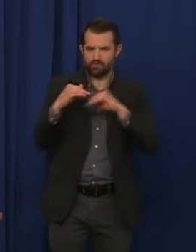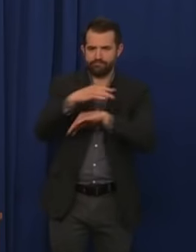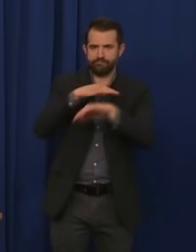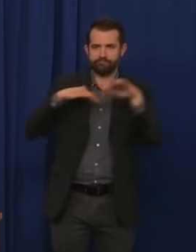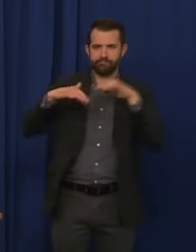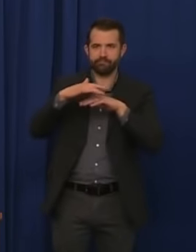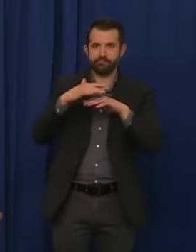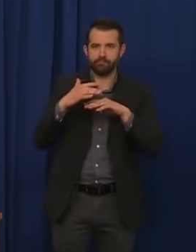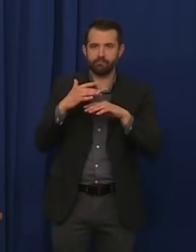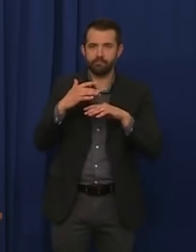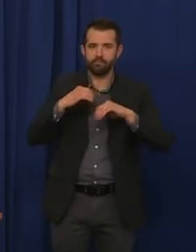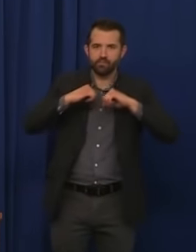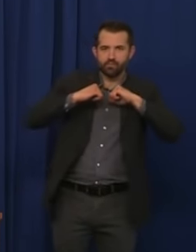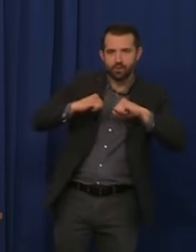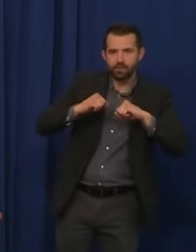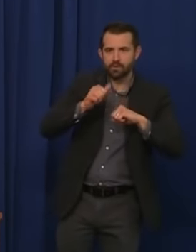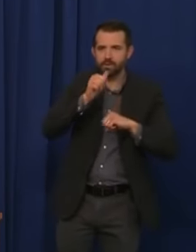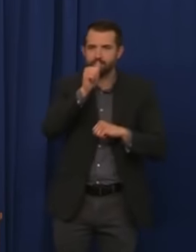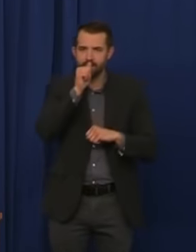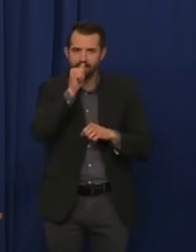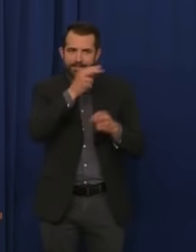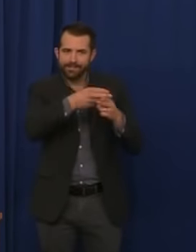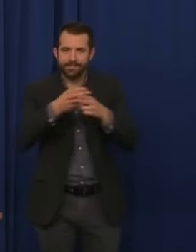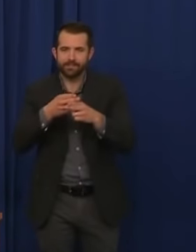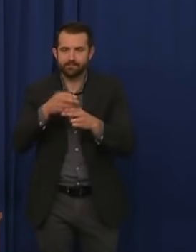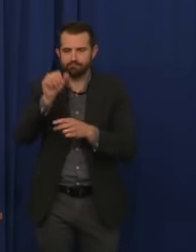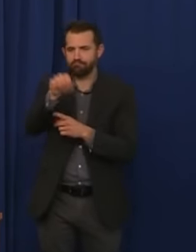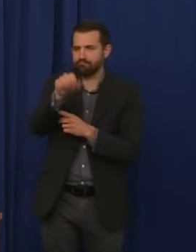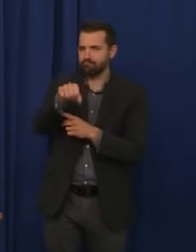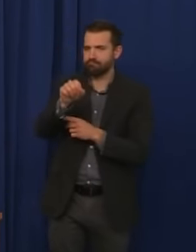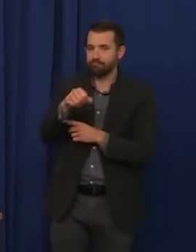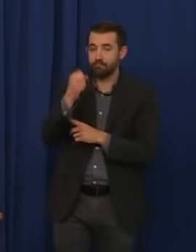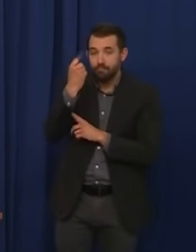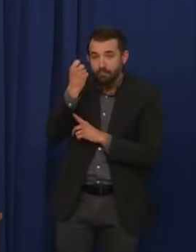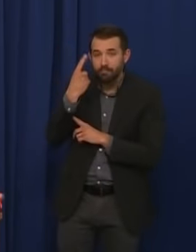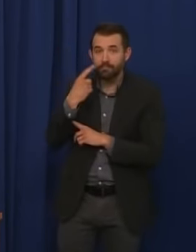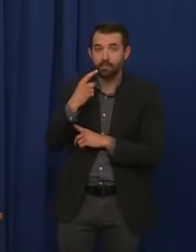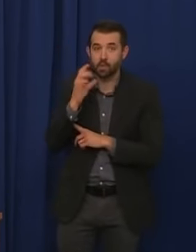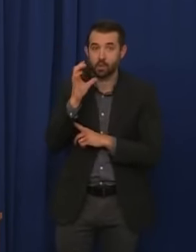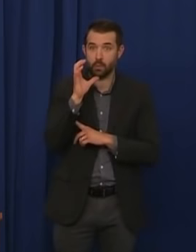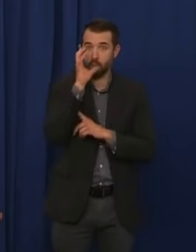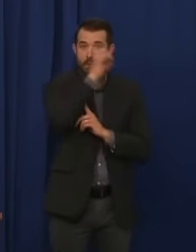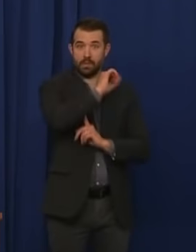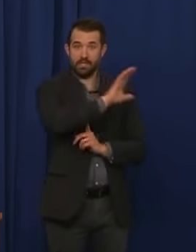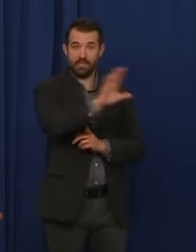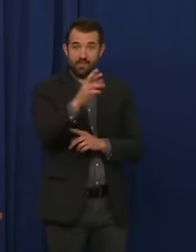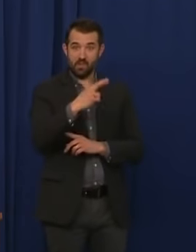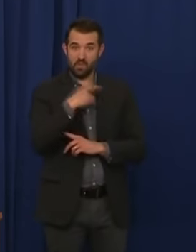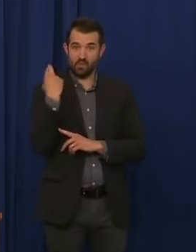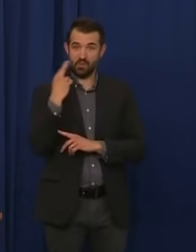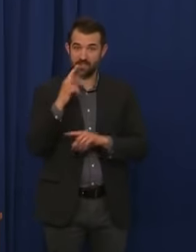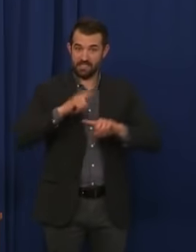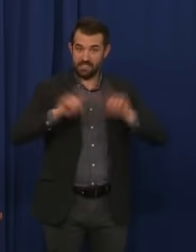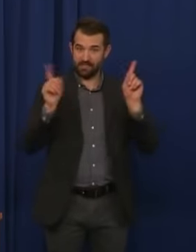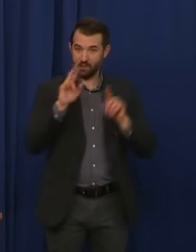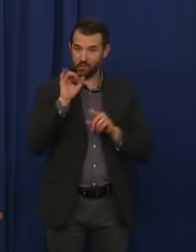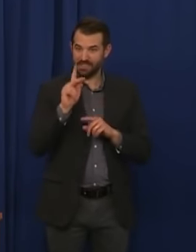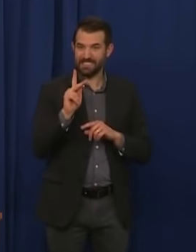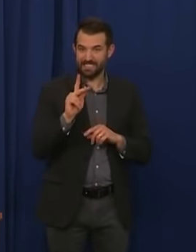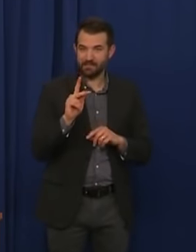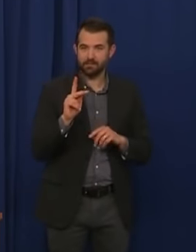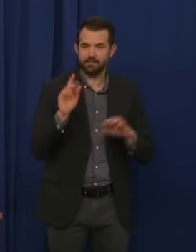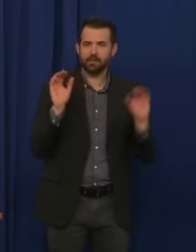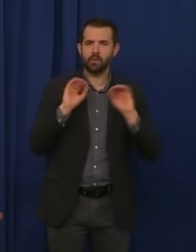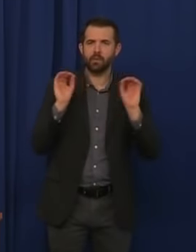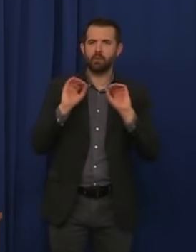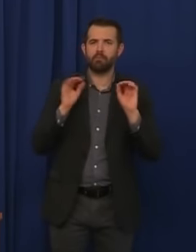protections, but that assumption that underlies that, that my risk might be different because there aren't cases in my town and there might be in the neighboring